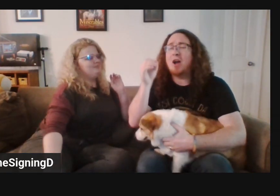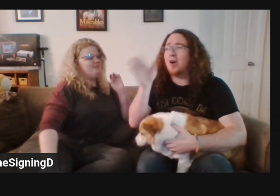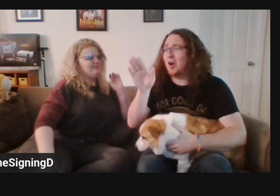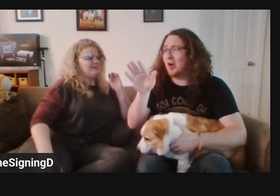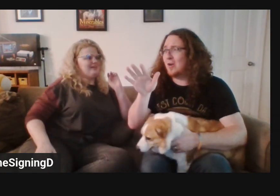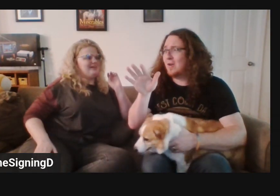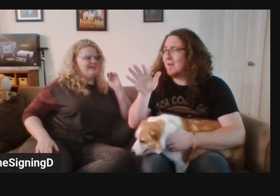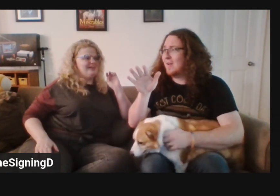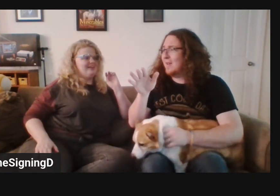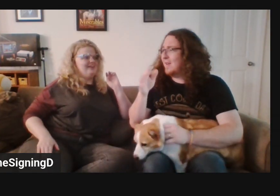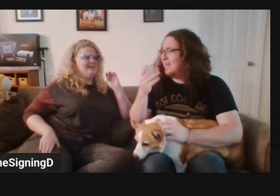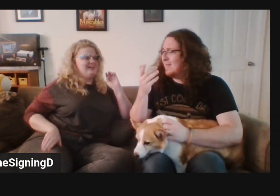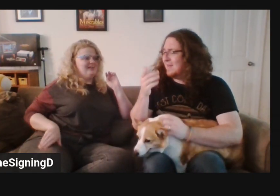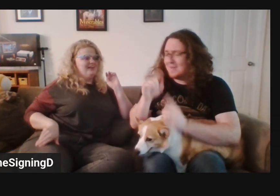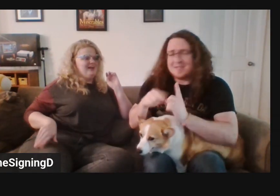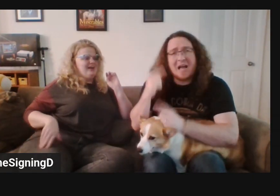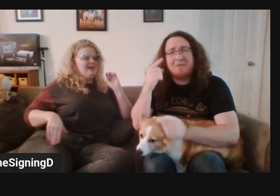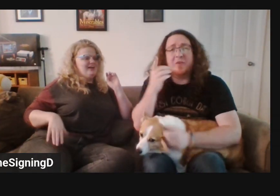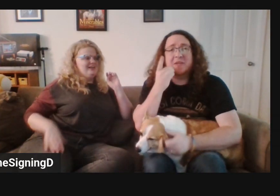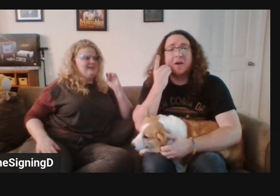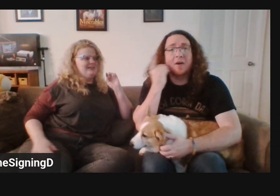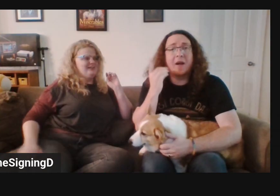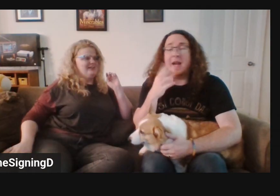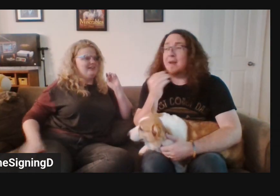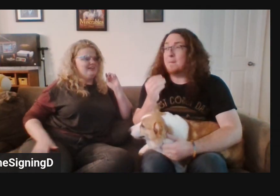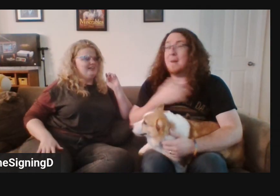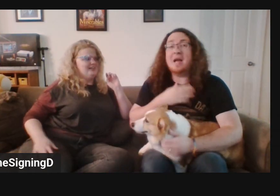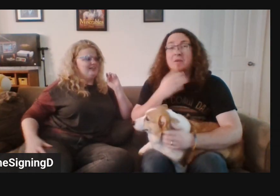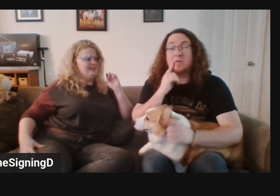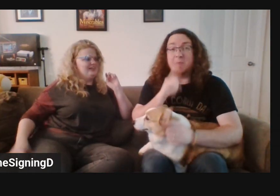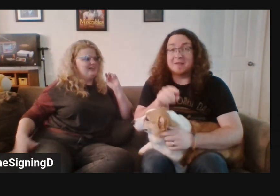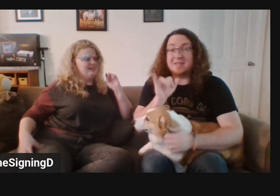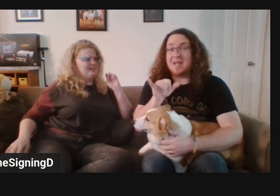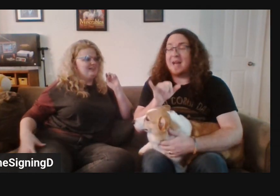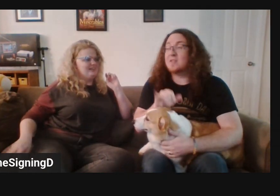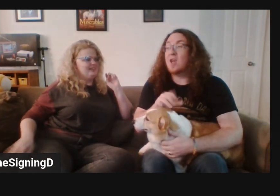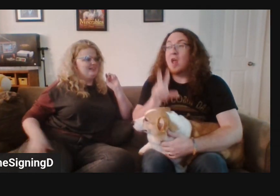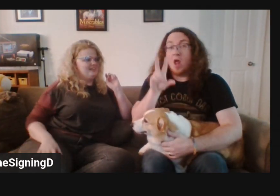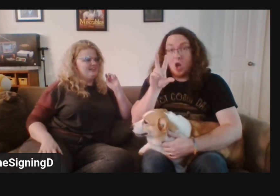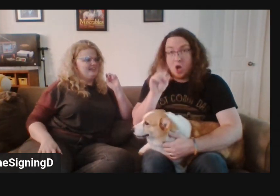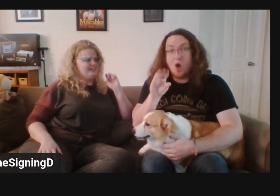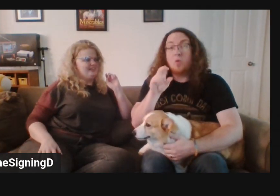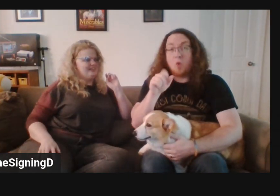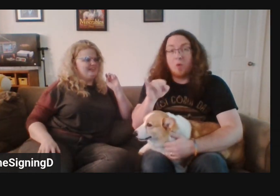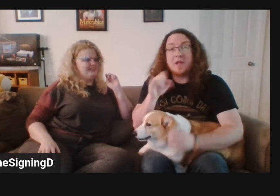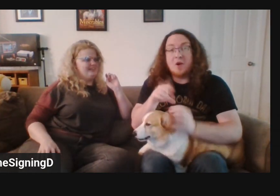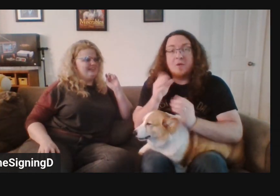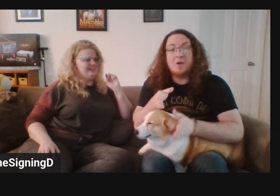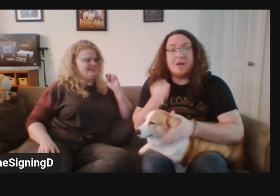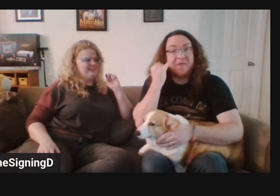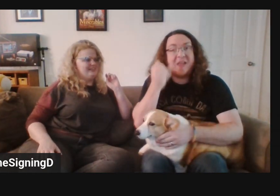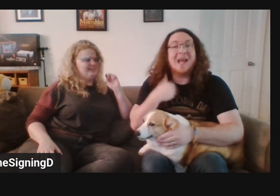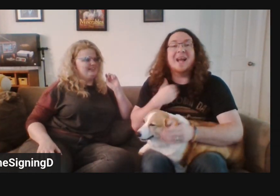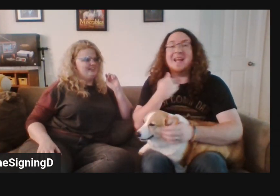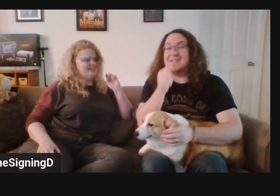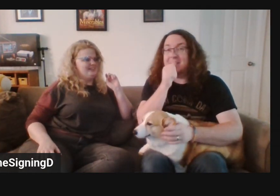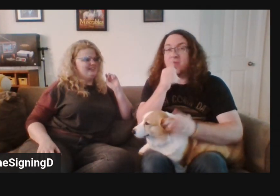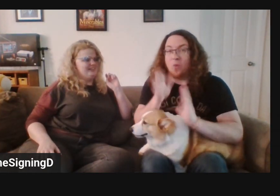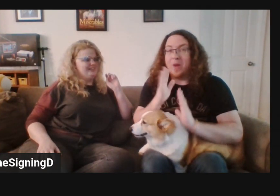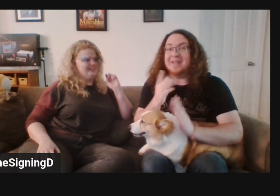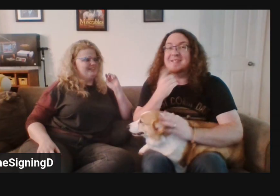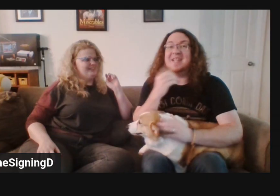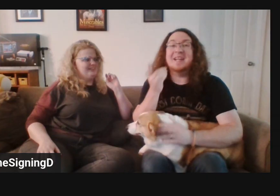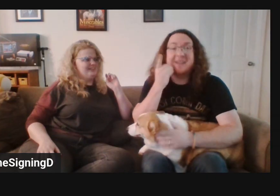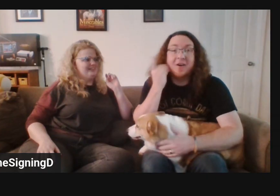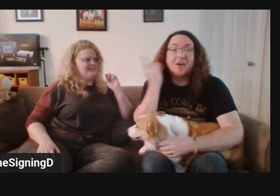just taught her the sign for dinner. And my response to that is, no Corgi owner, if they had a